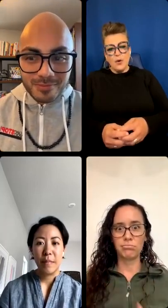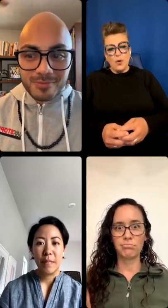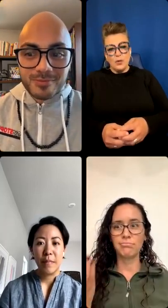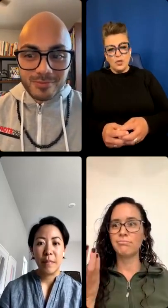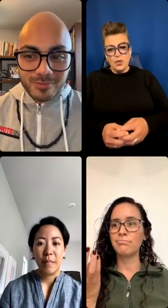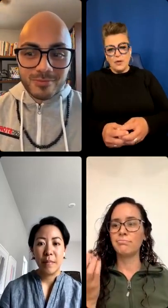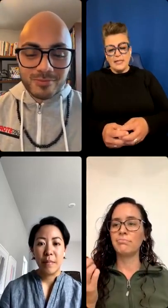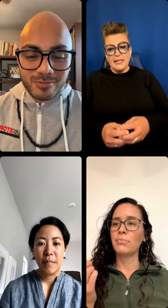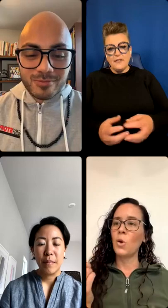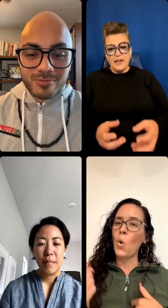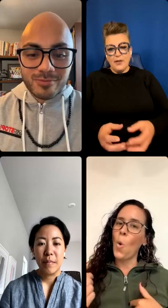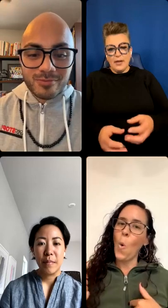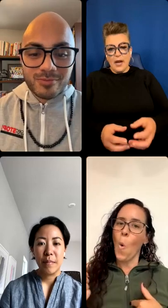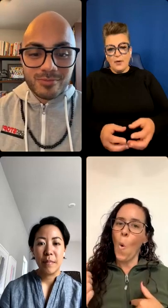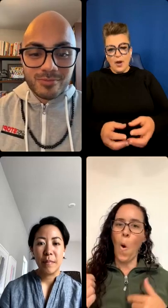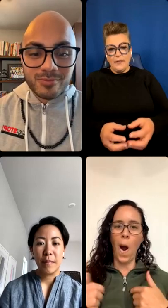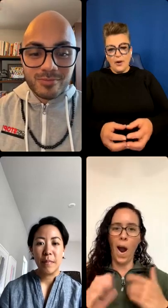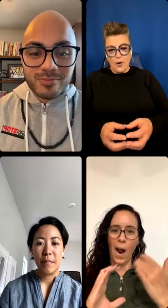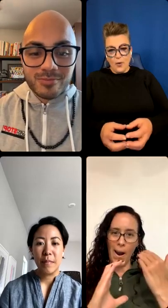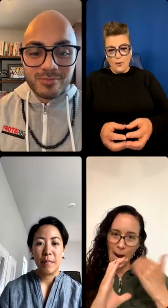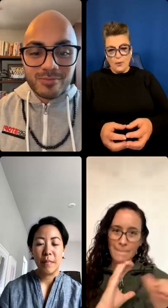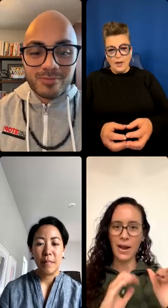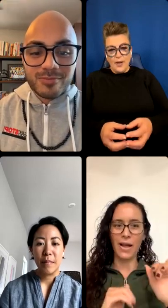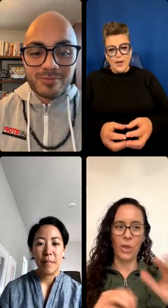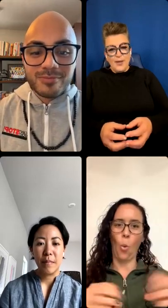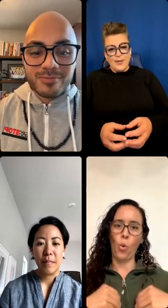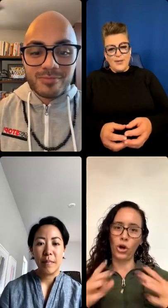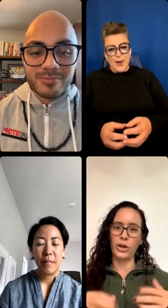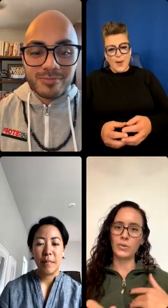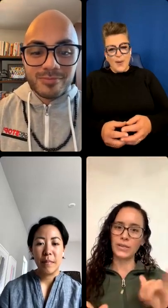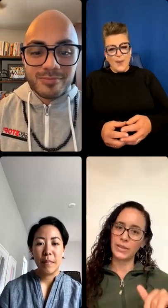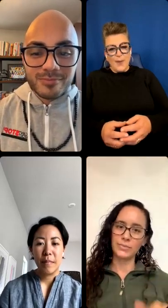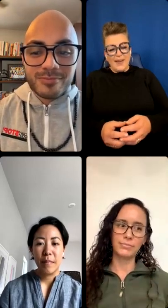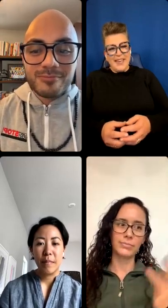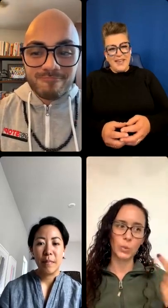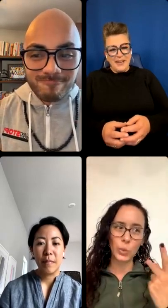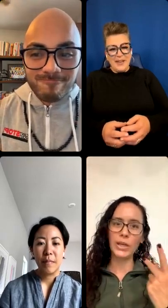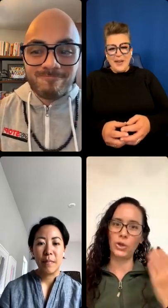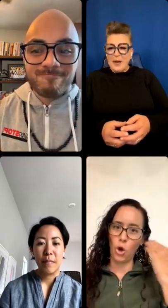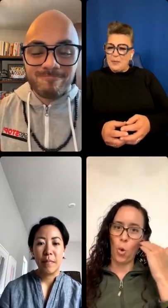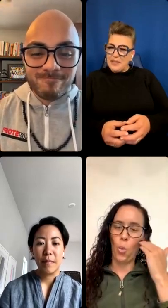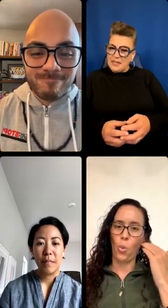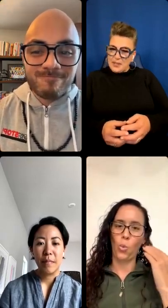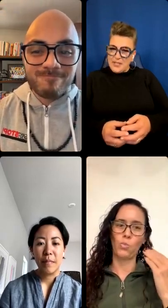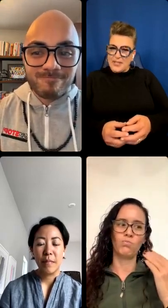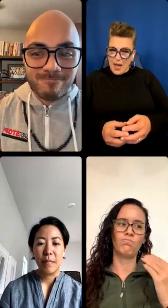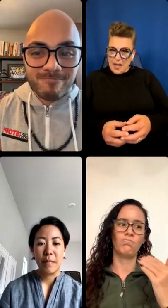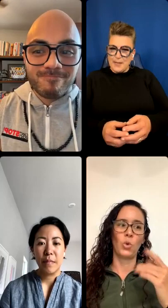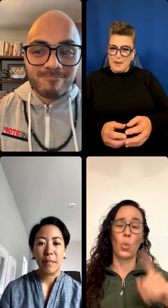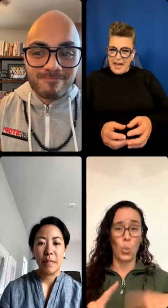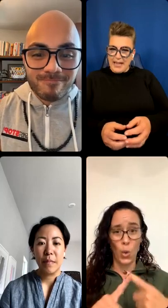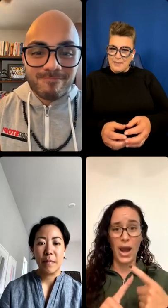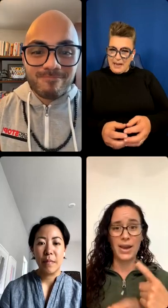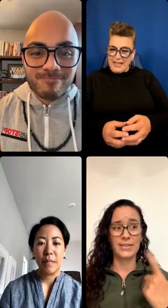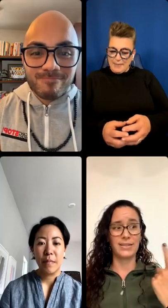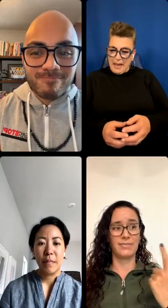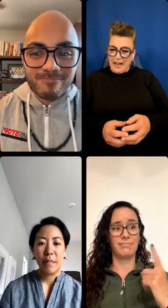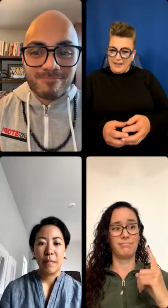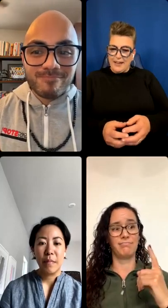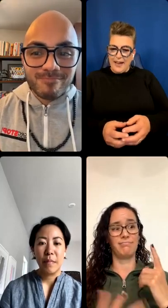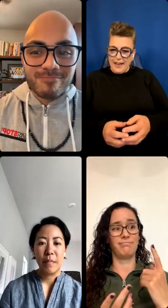contact their own insurance and figure it out on their own. So, with a little sauce behind